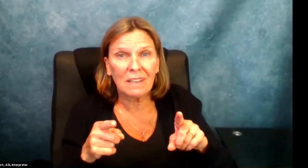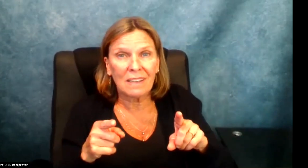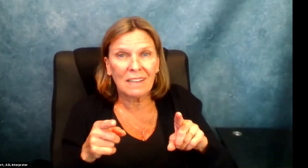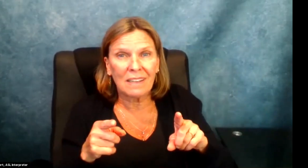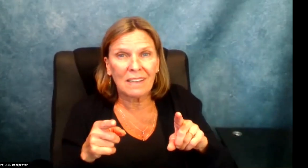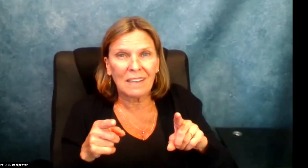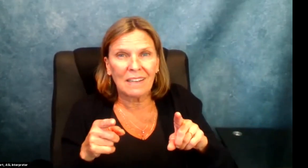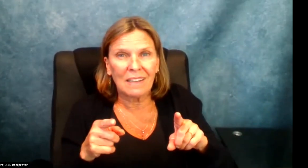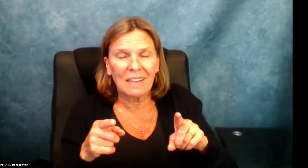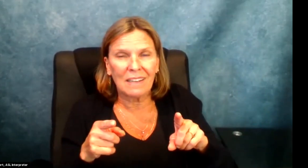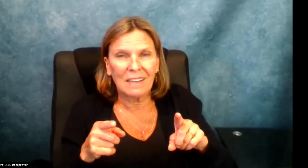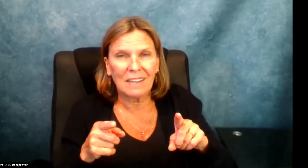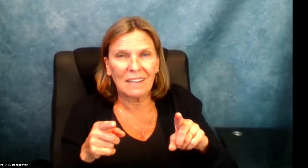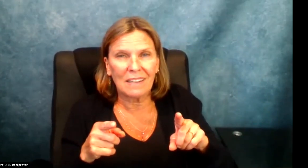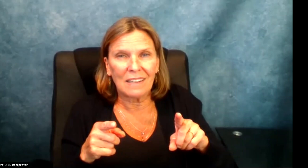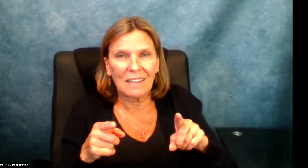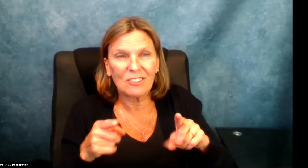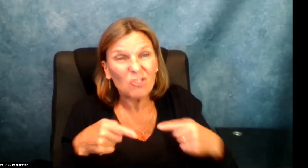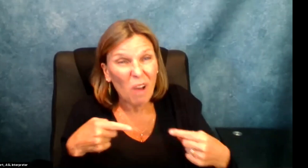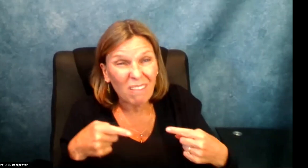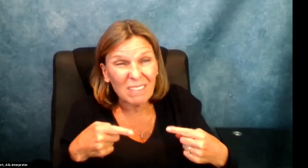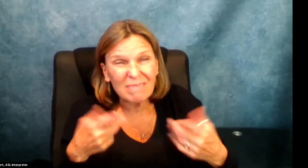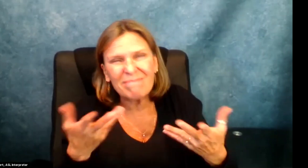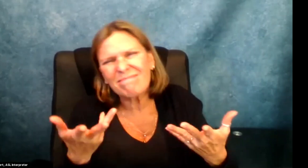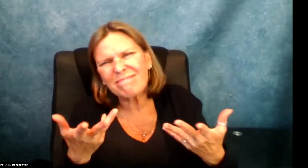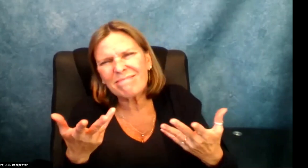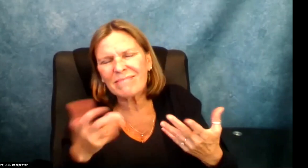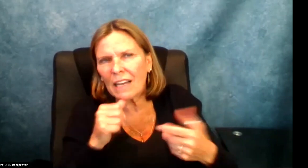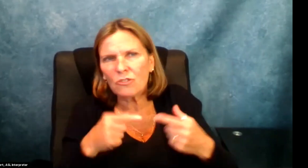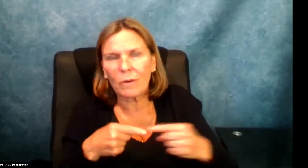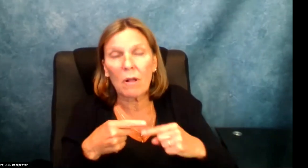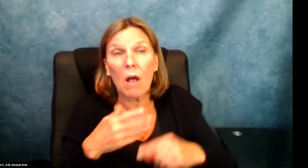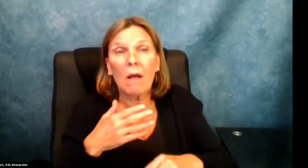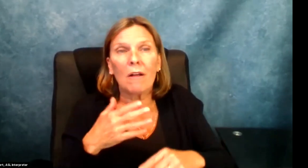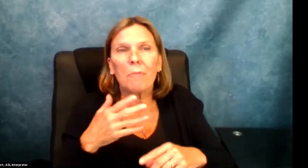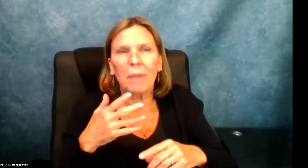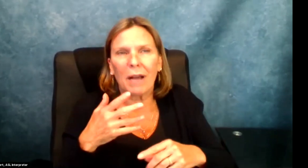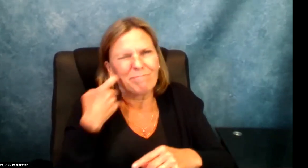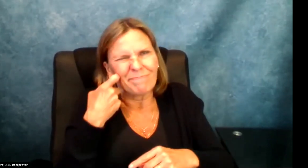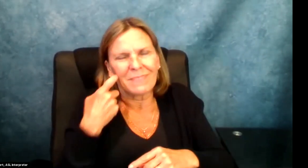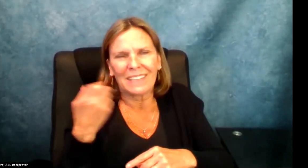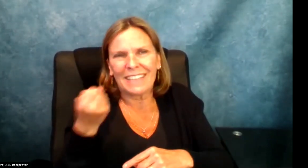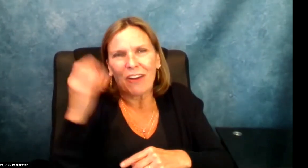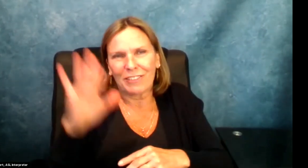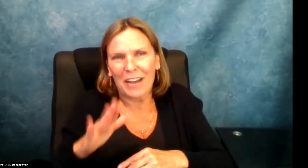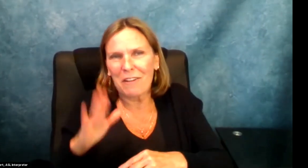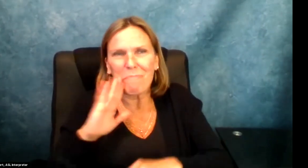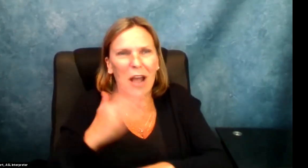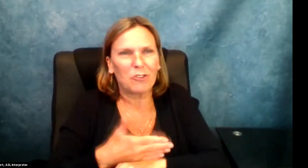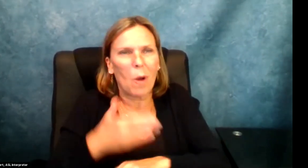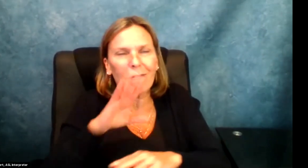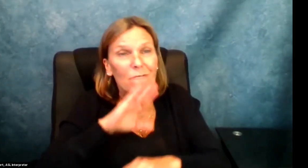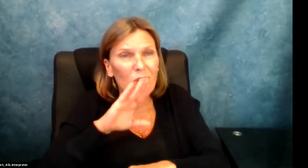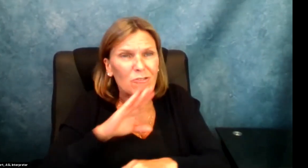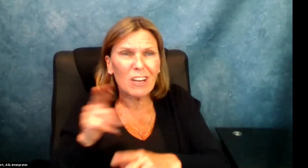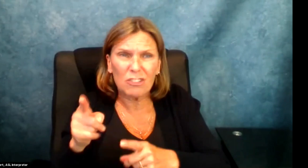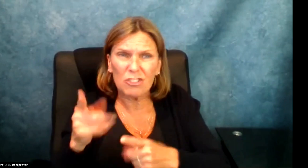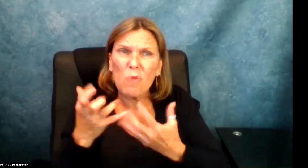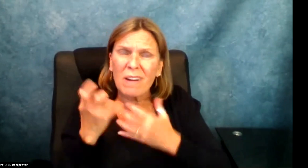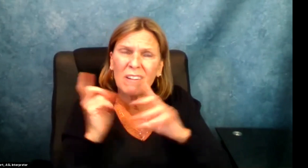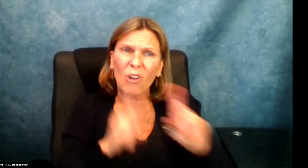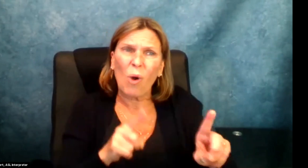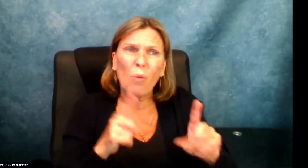than not struggled, but just this weekend, my daughter and I had a conversation about this. She was frustrated about not being able to do something. And I